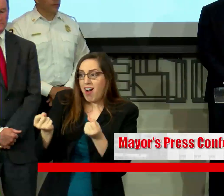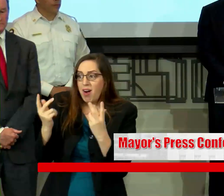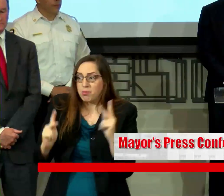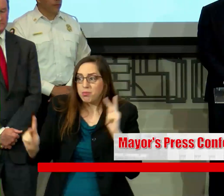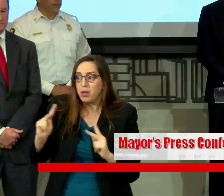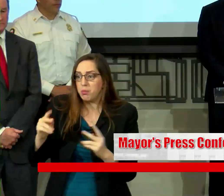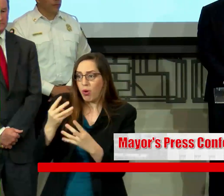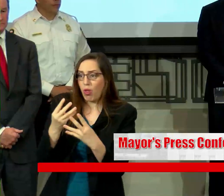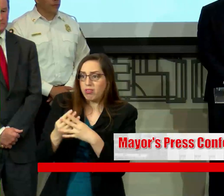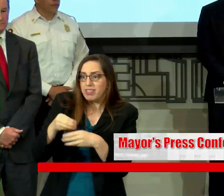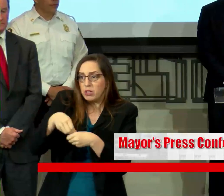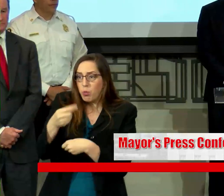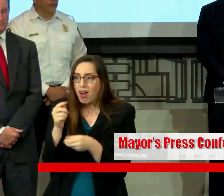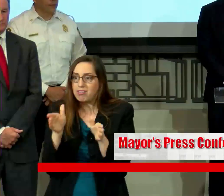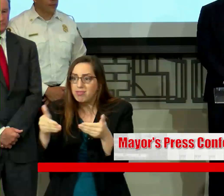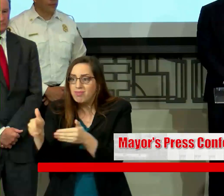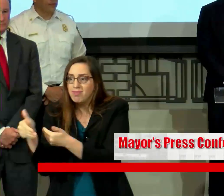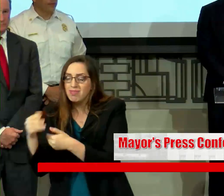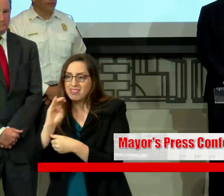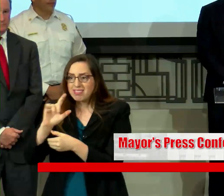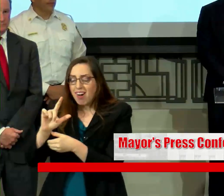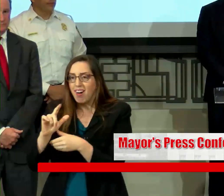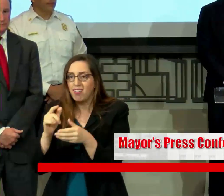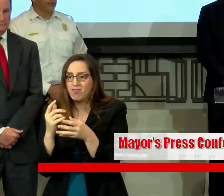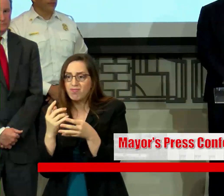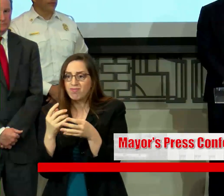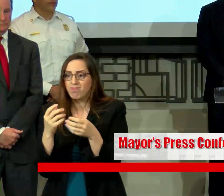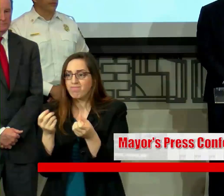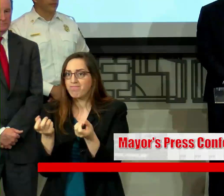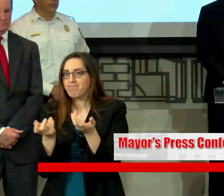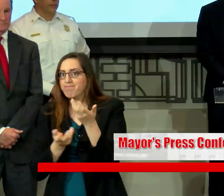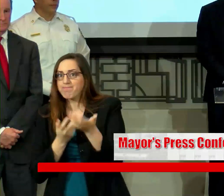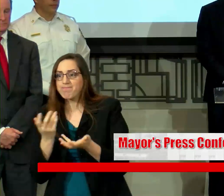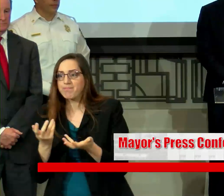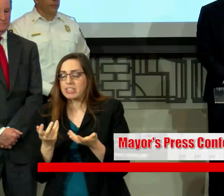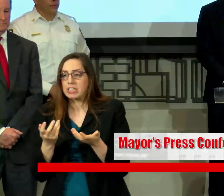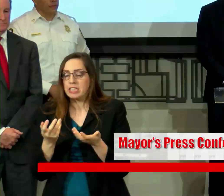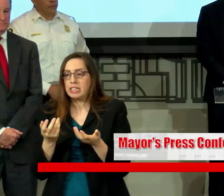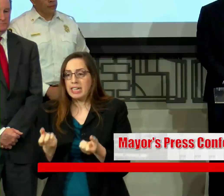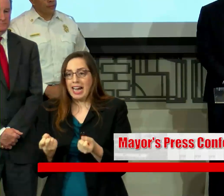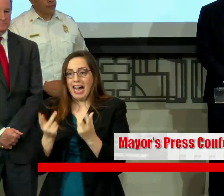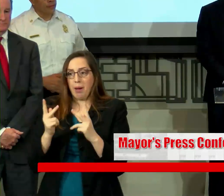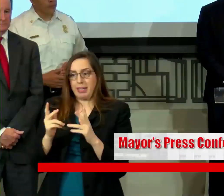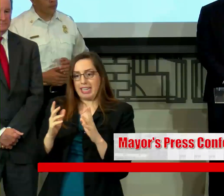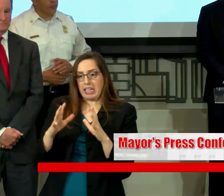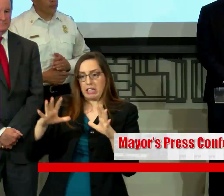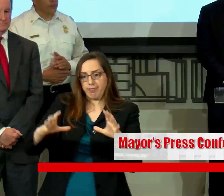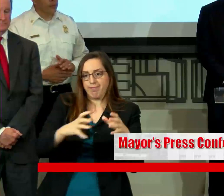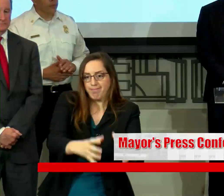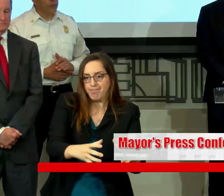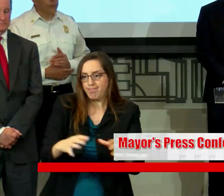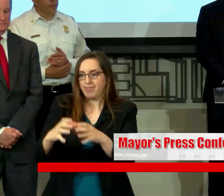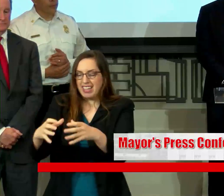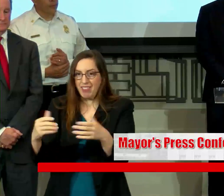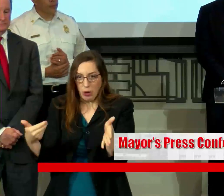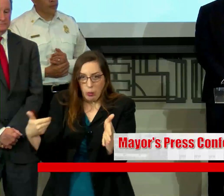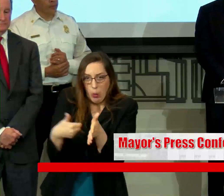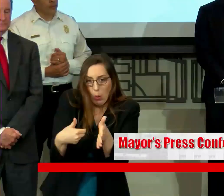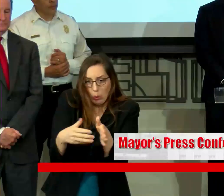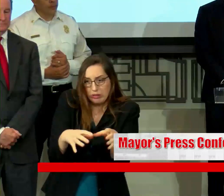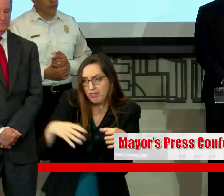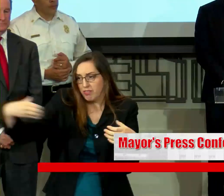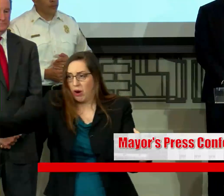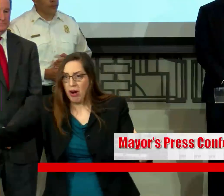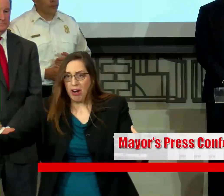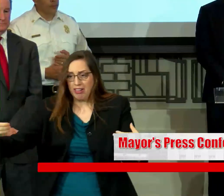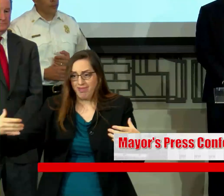example, are in a cell, or how many in the overall, how many are compartmentalized, how close they are.